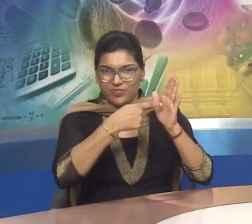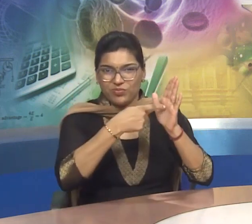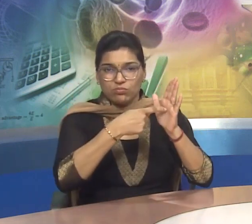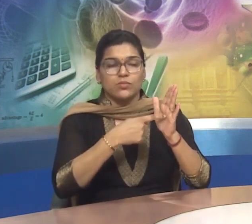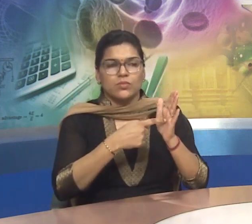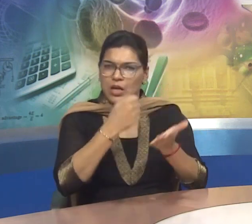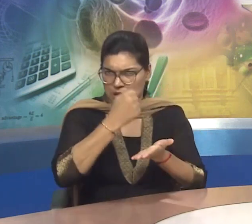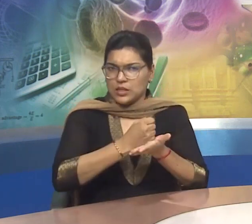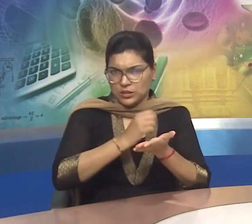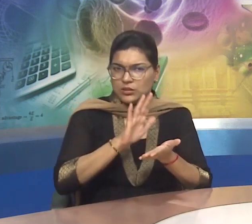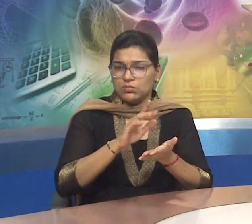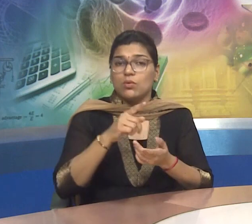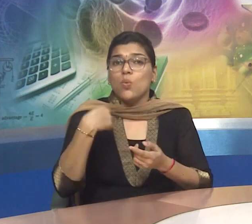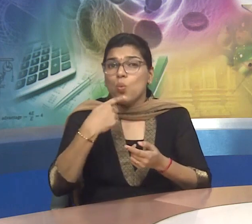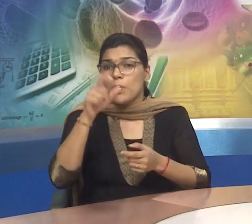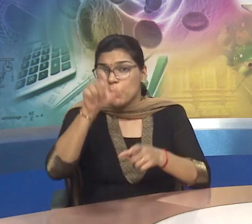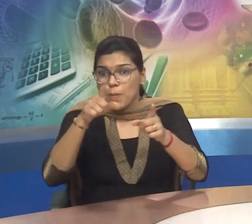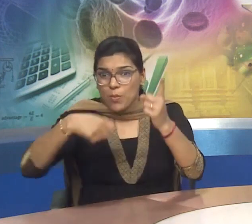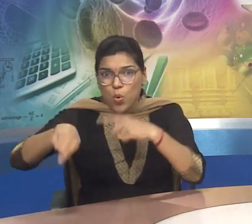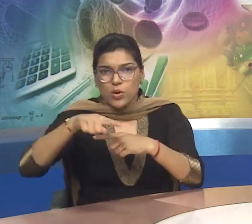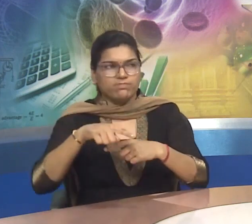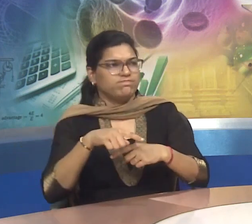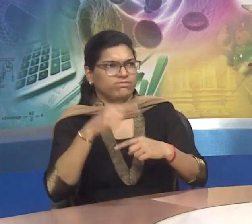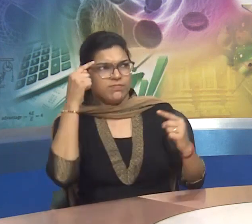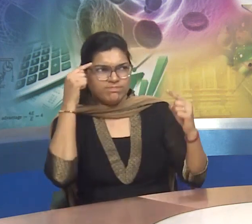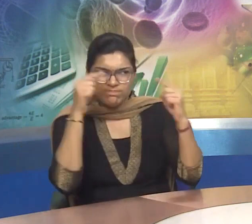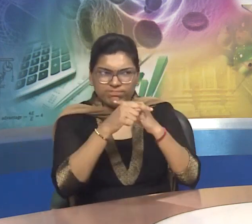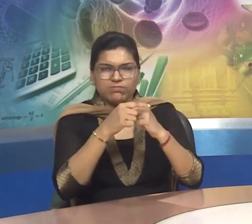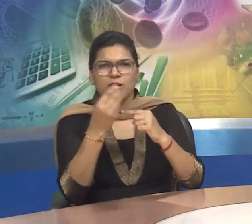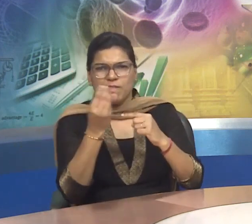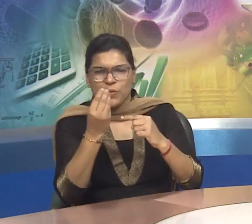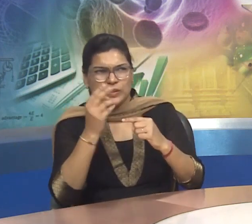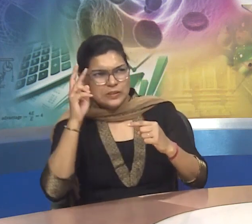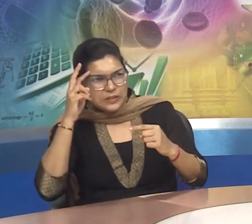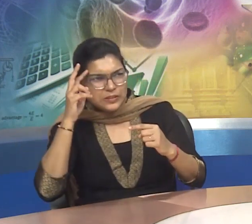is right to constitutional remedies.